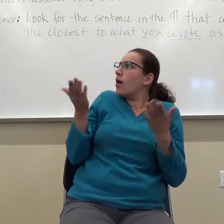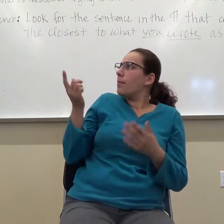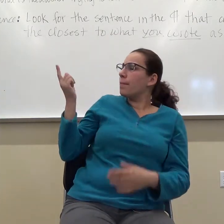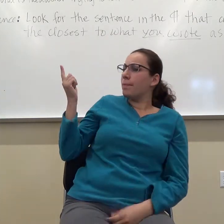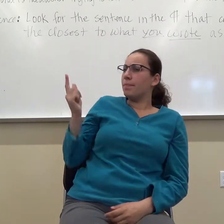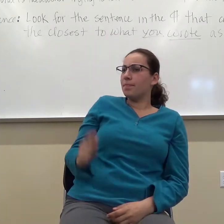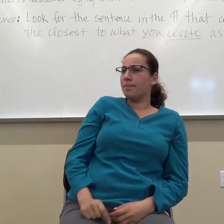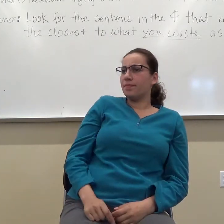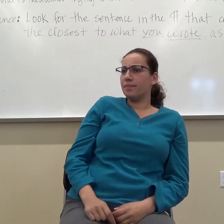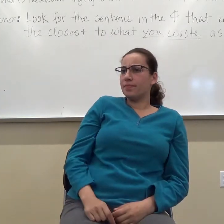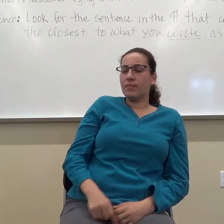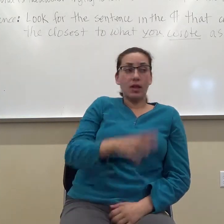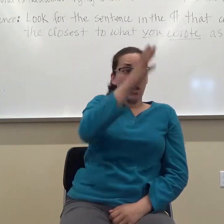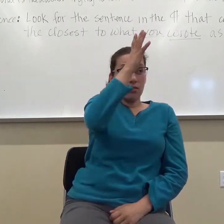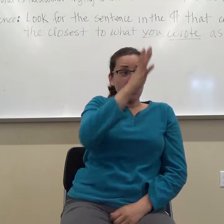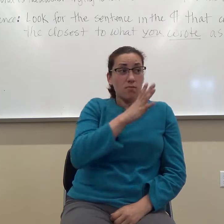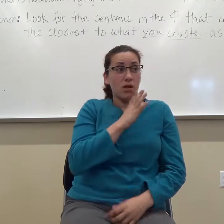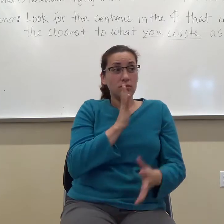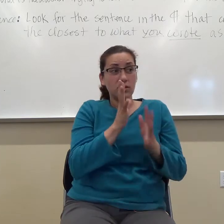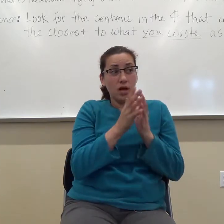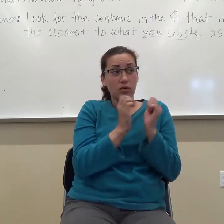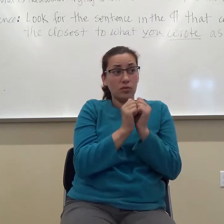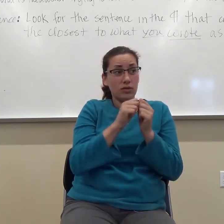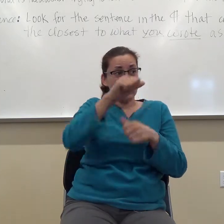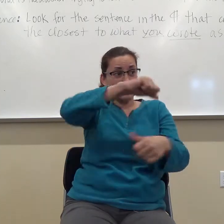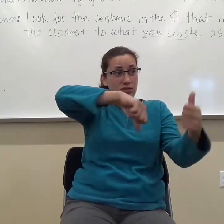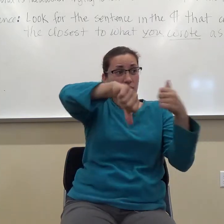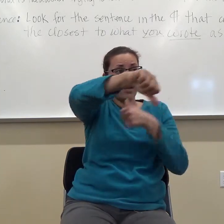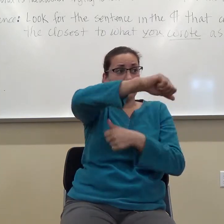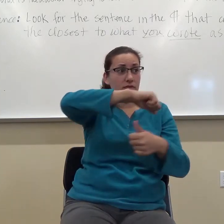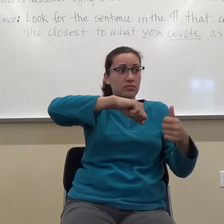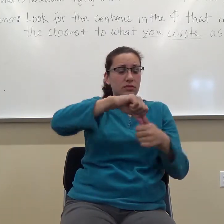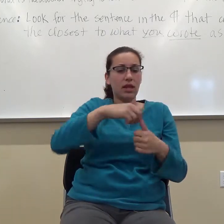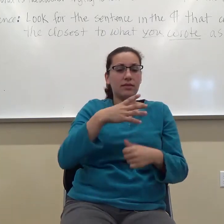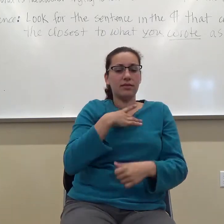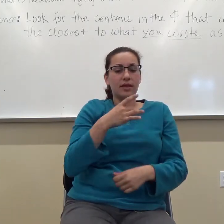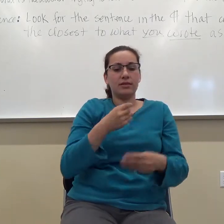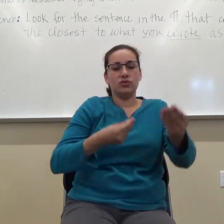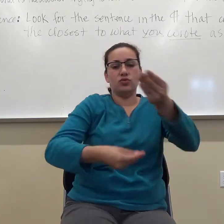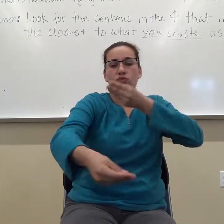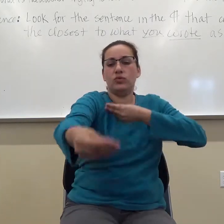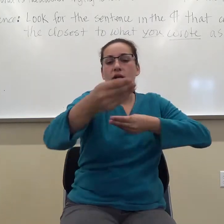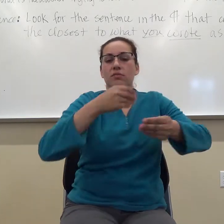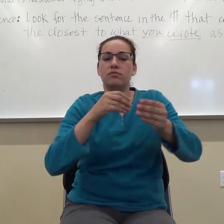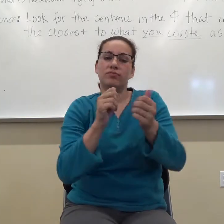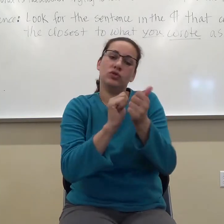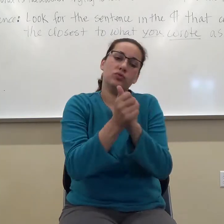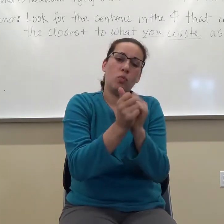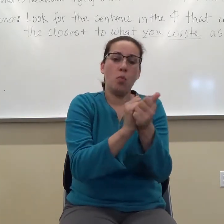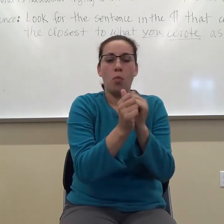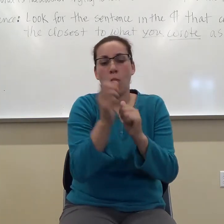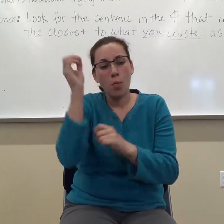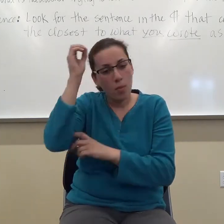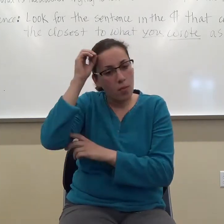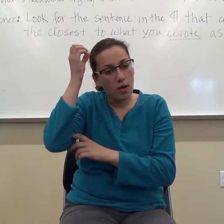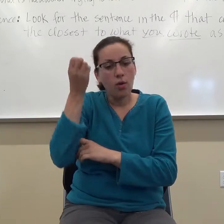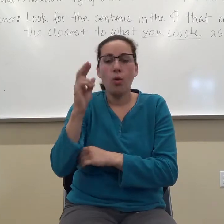When men talk to each other, they like to trade sports opinion or discuss hobbies. Okay, now